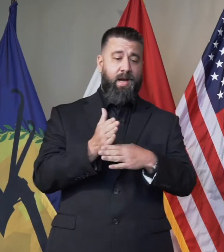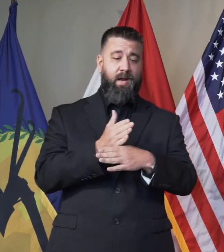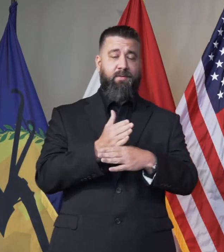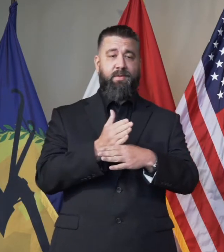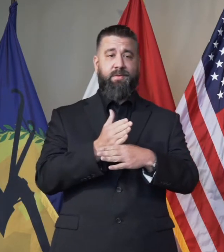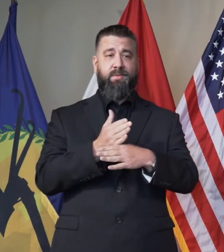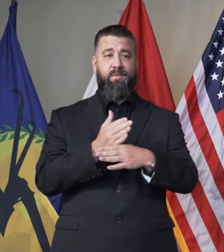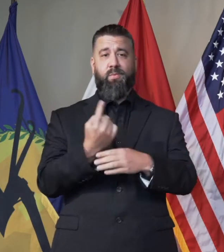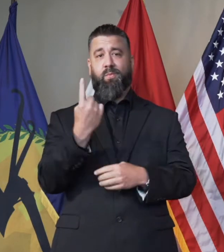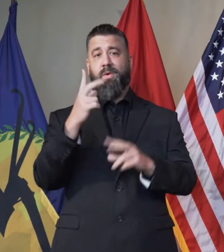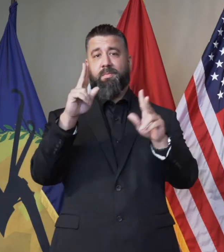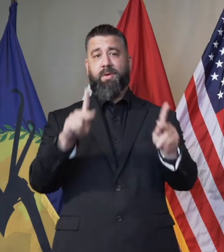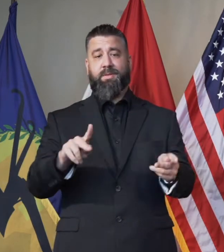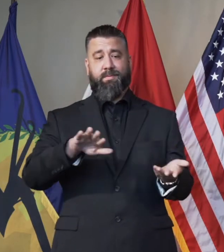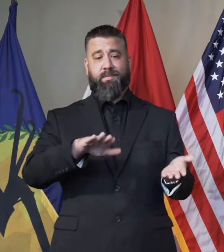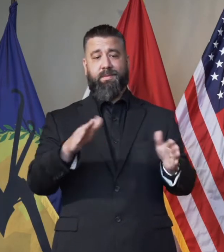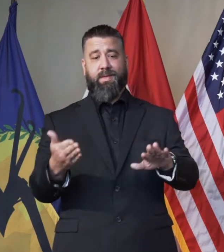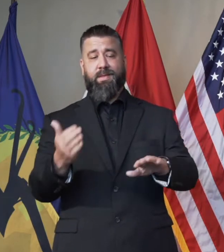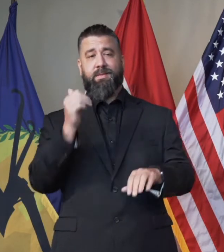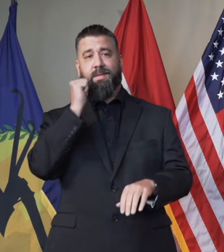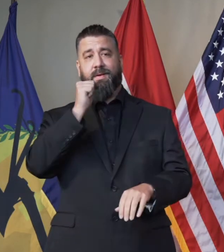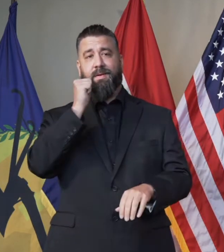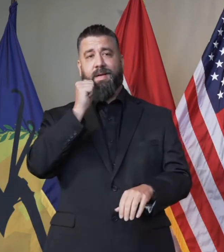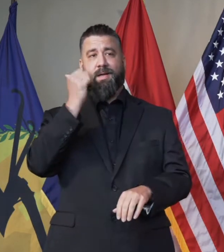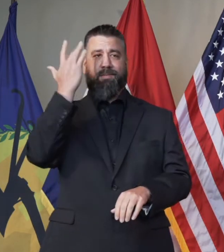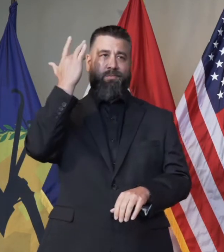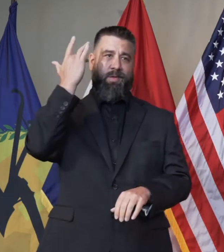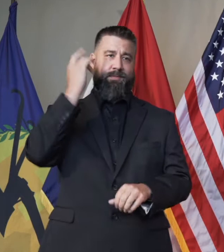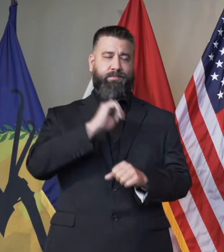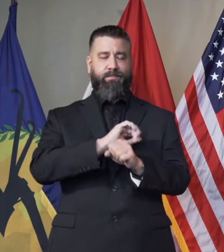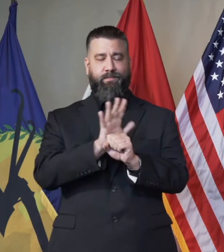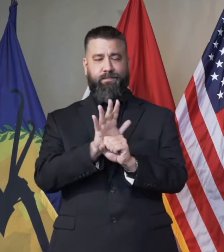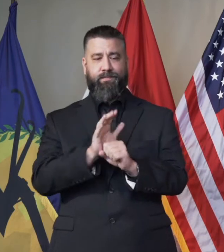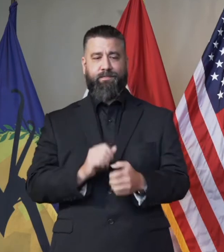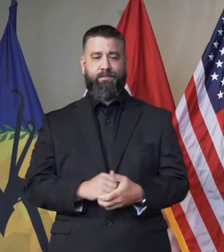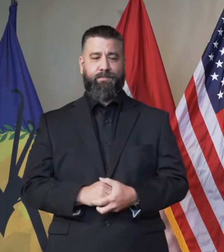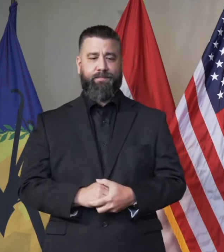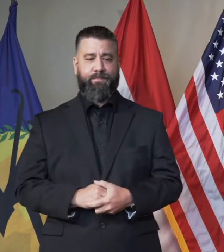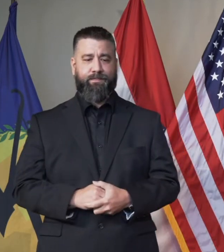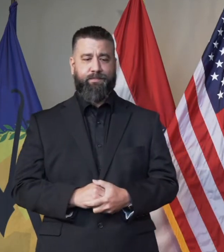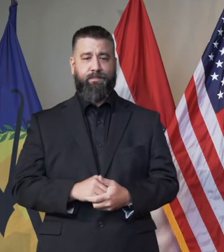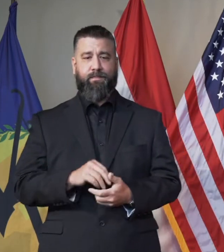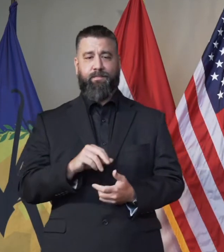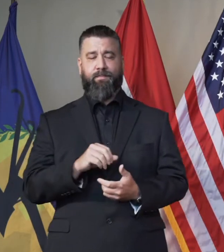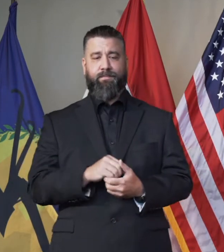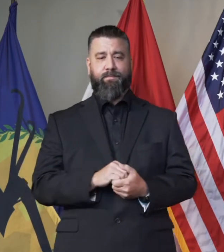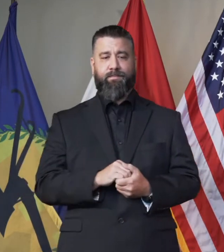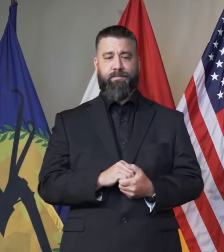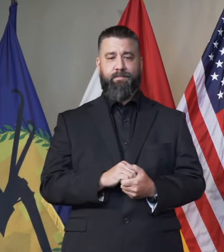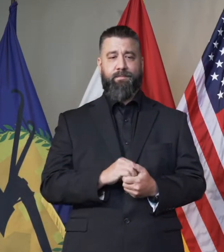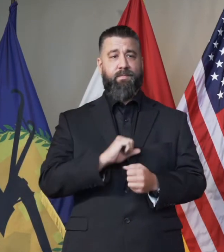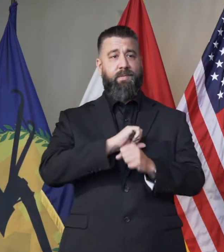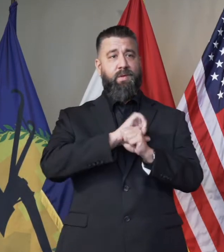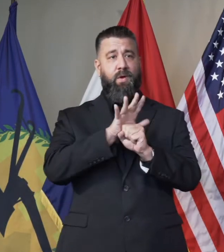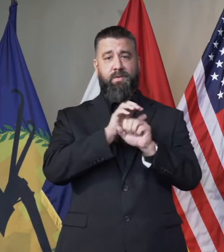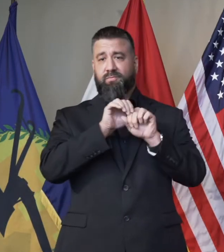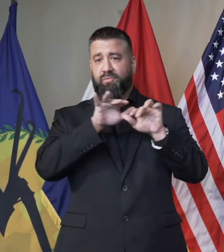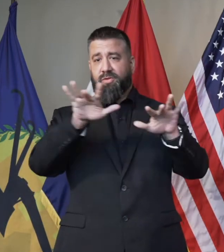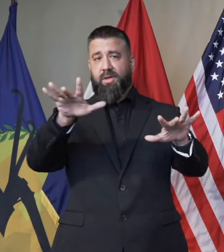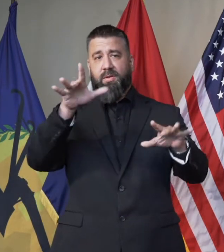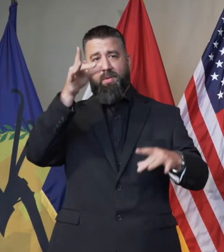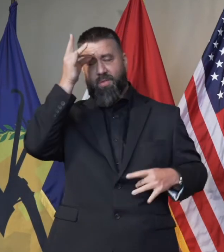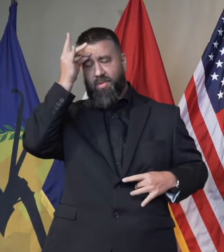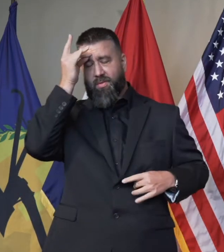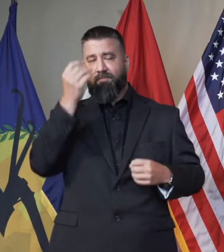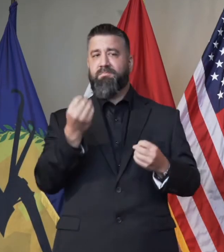Louis County resident loses their life every day. The virus has sickened thousands of other residents